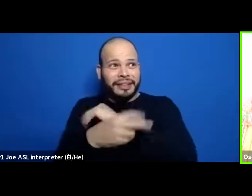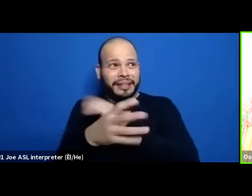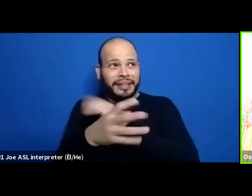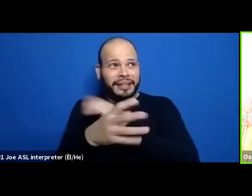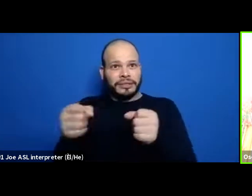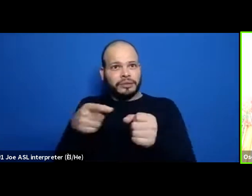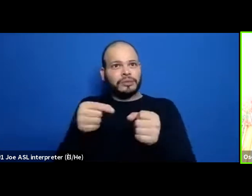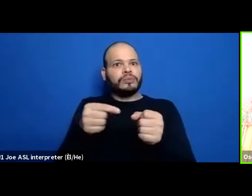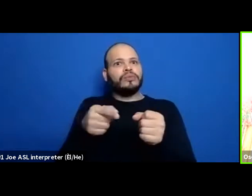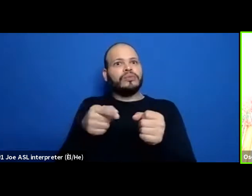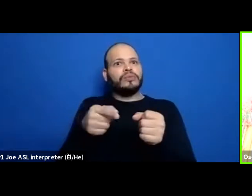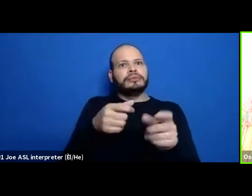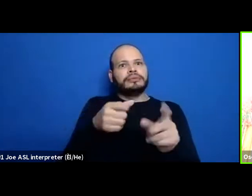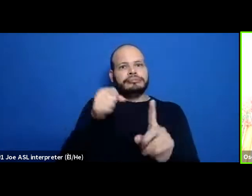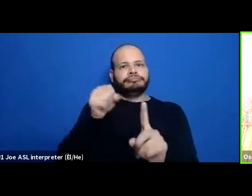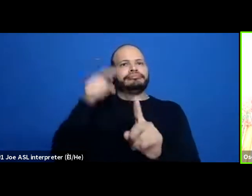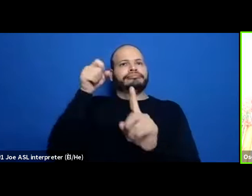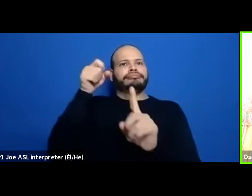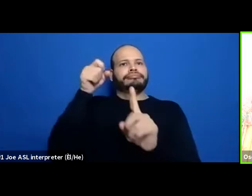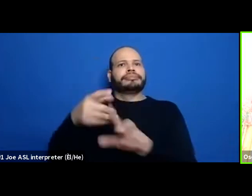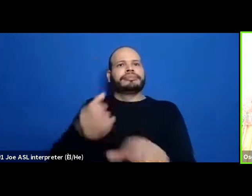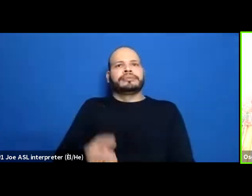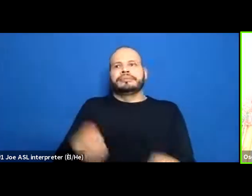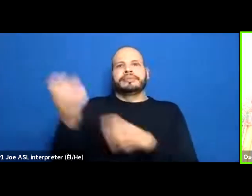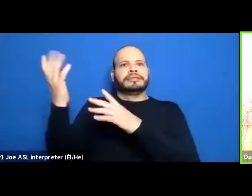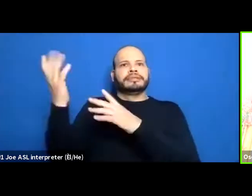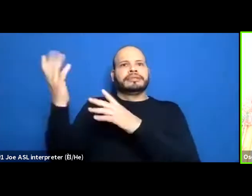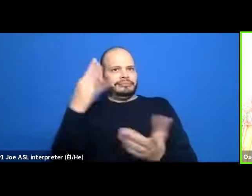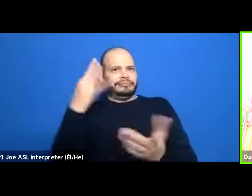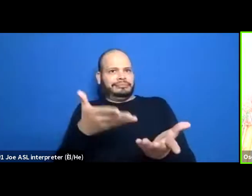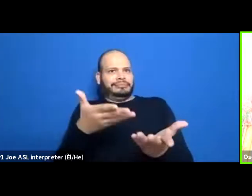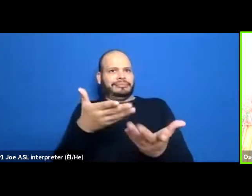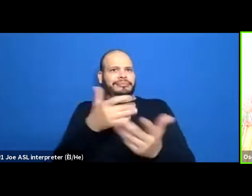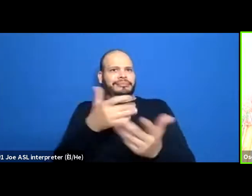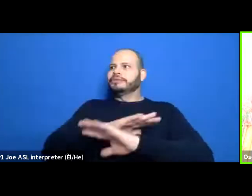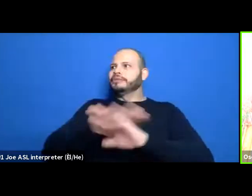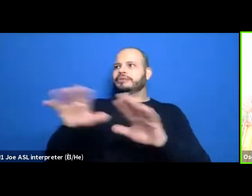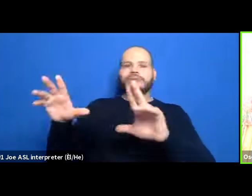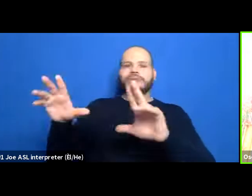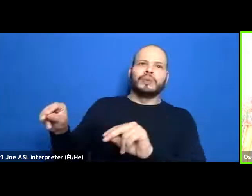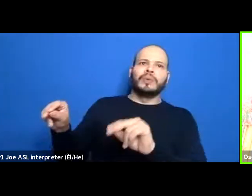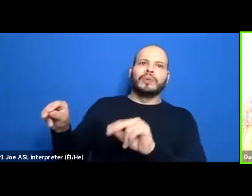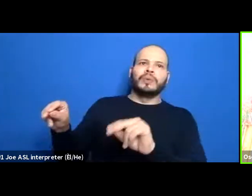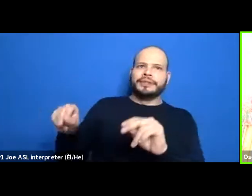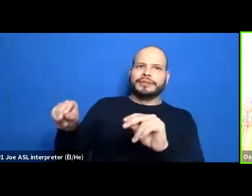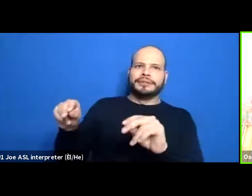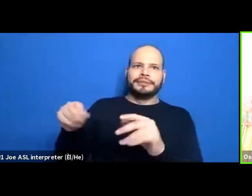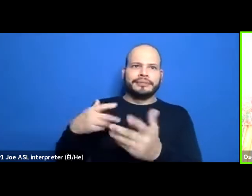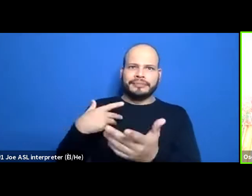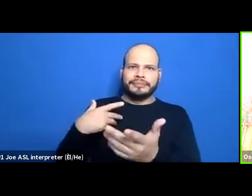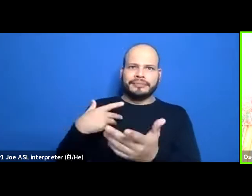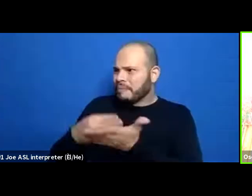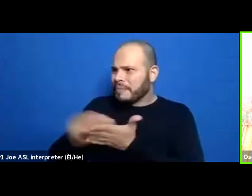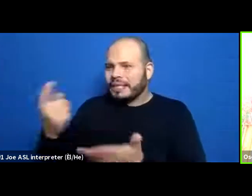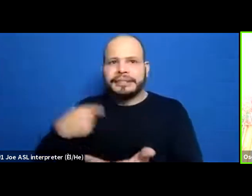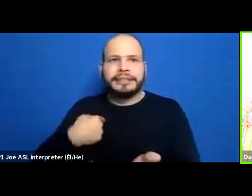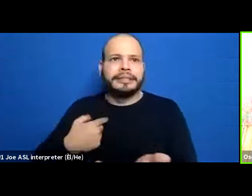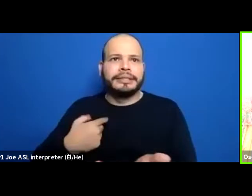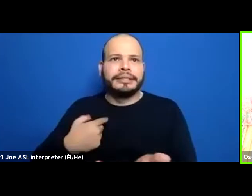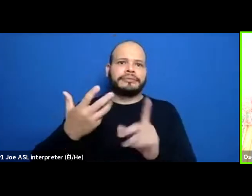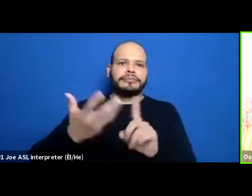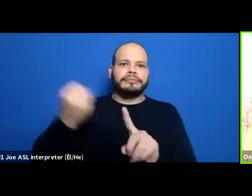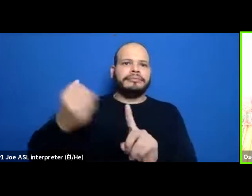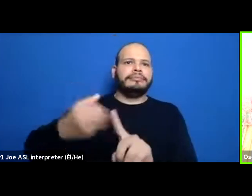our relationships like this. You cannot take our loved ones from us. You cannot destroy and denude our country as you engage in this